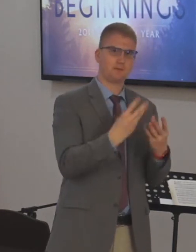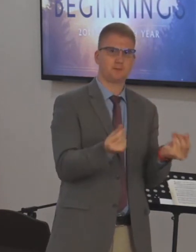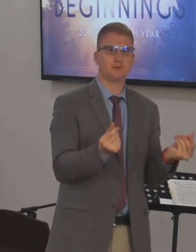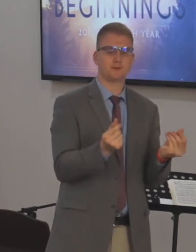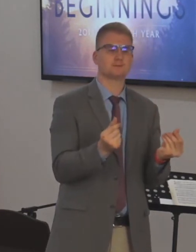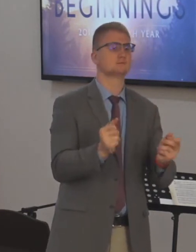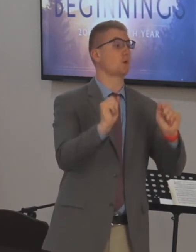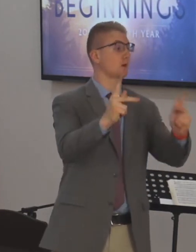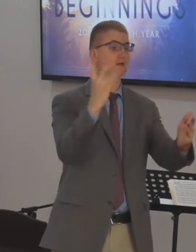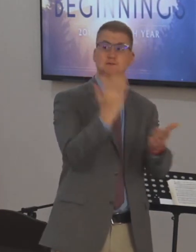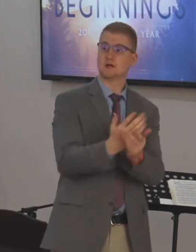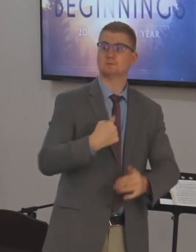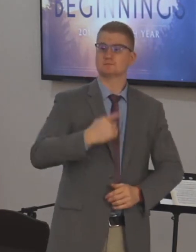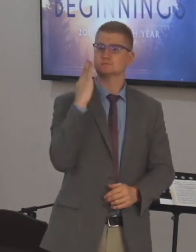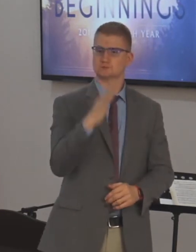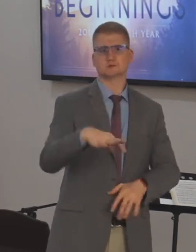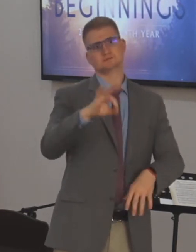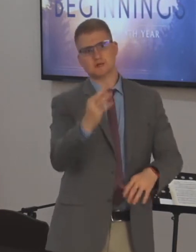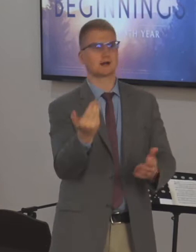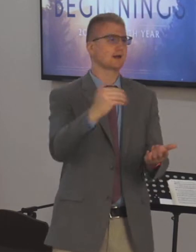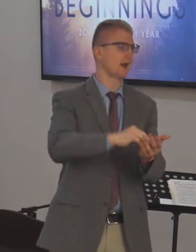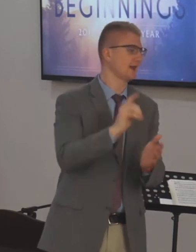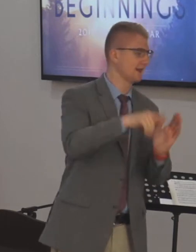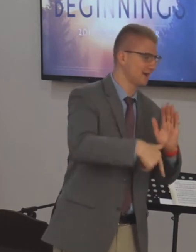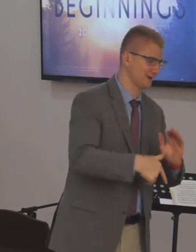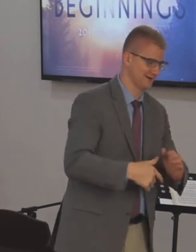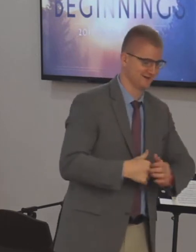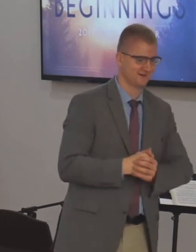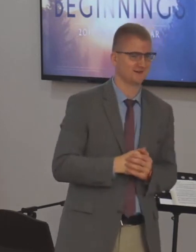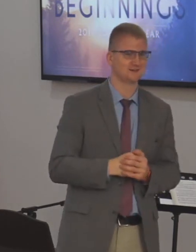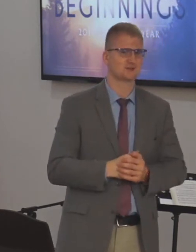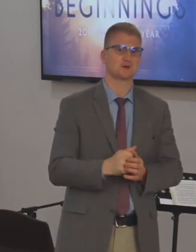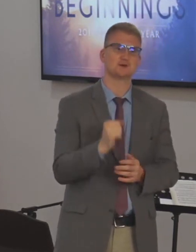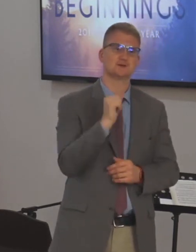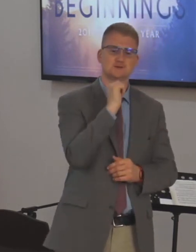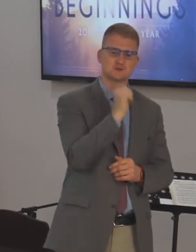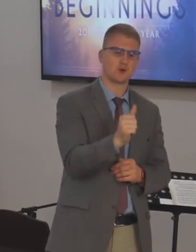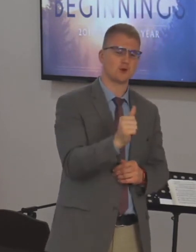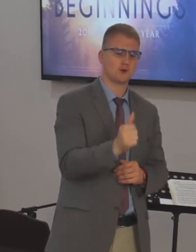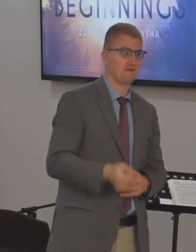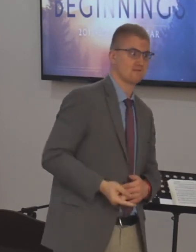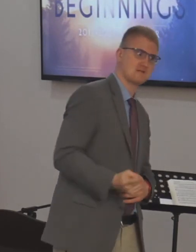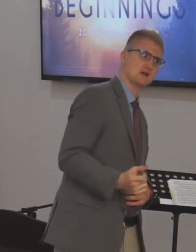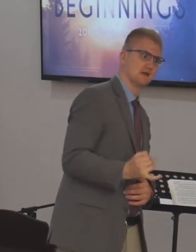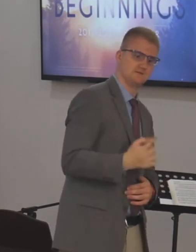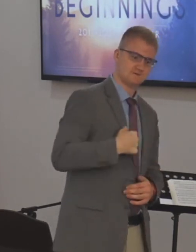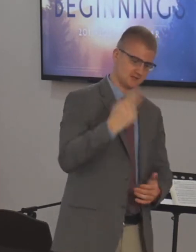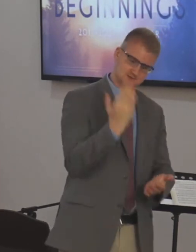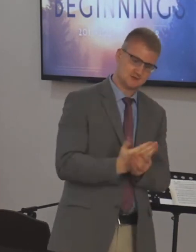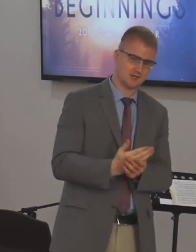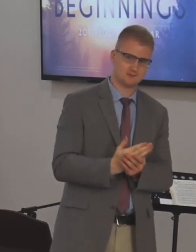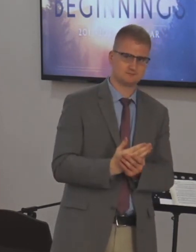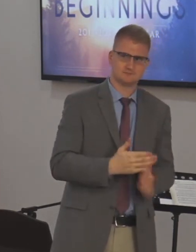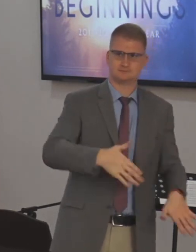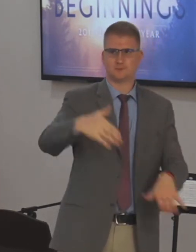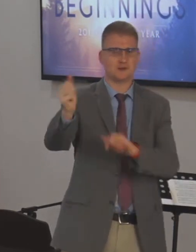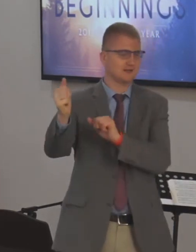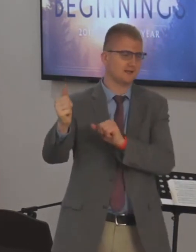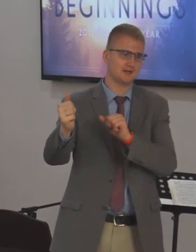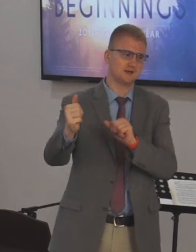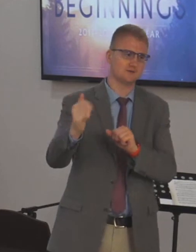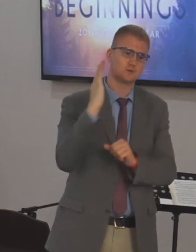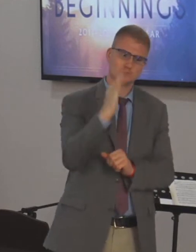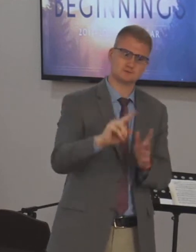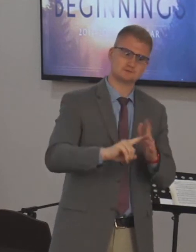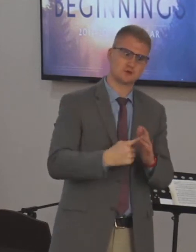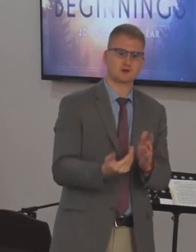be insulted. If it's important, I will pick it up at a later date. And if you got your Bibles, turn